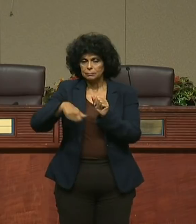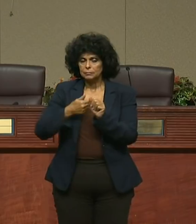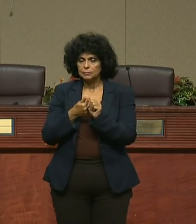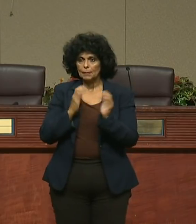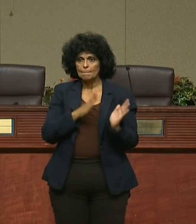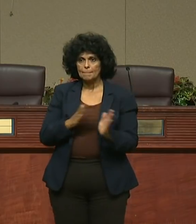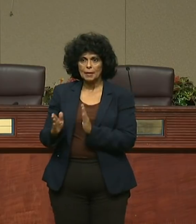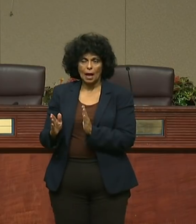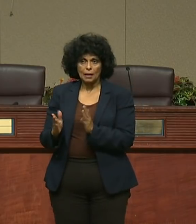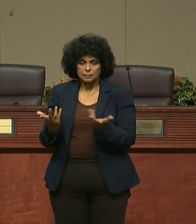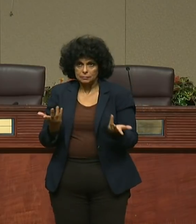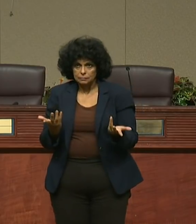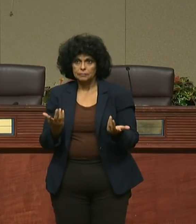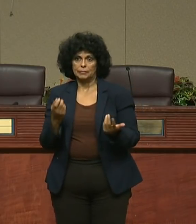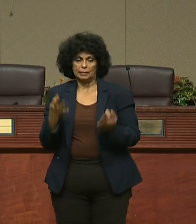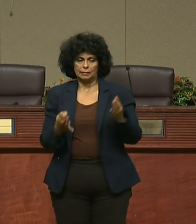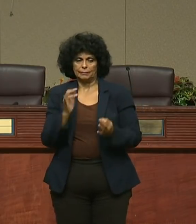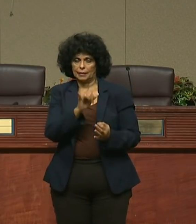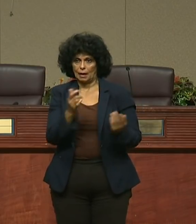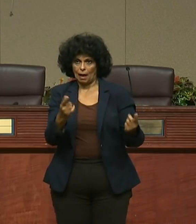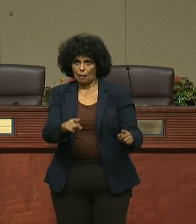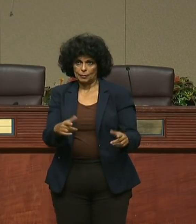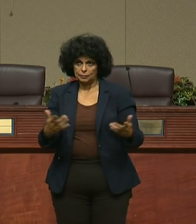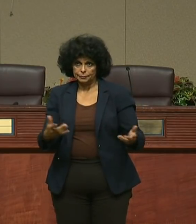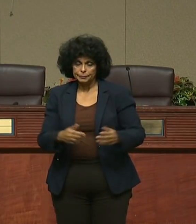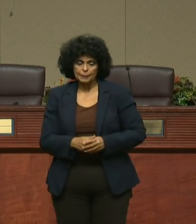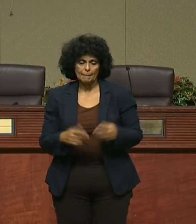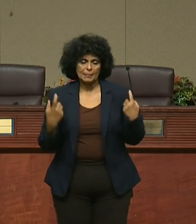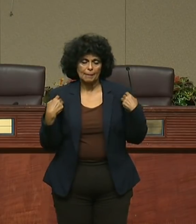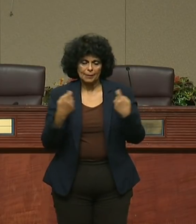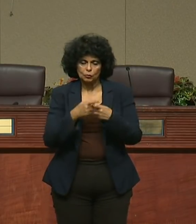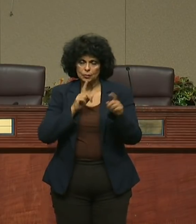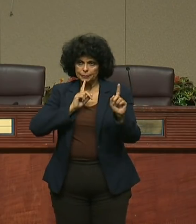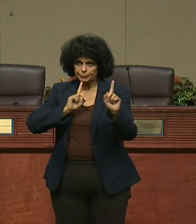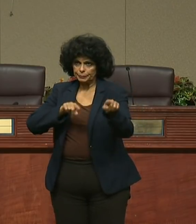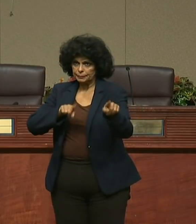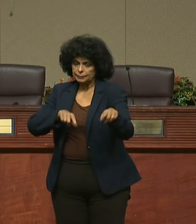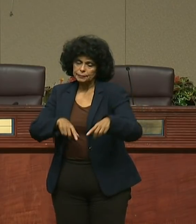for that situation? En español,